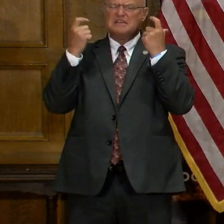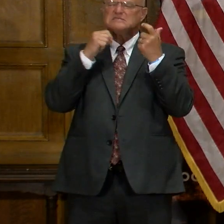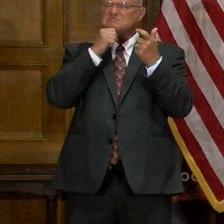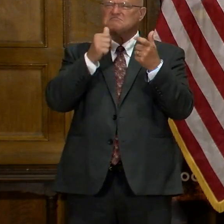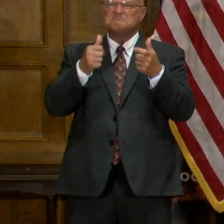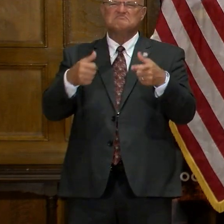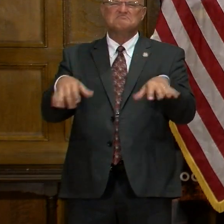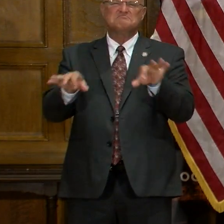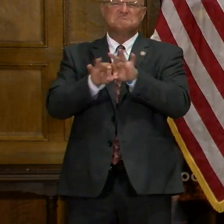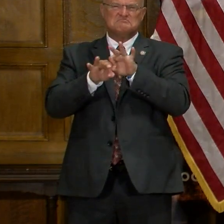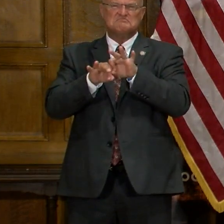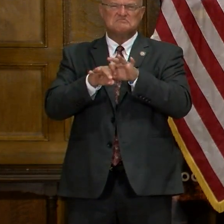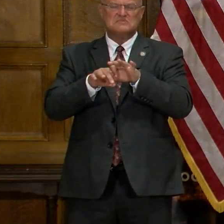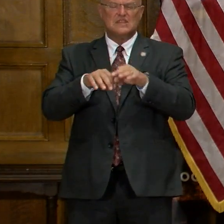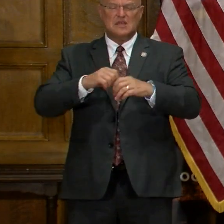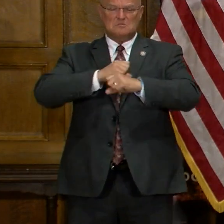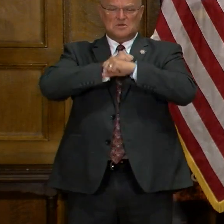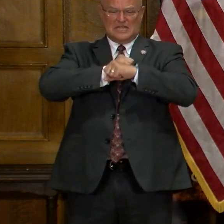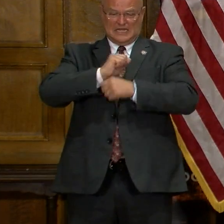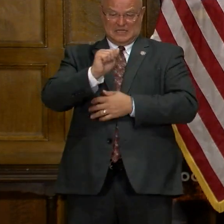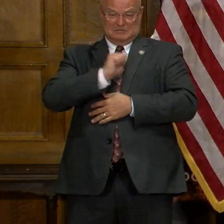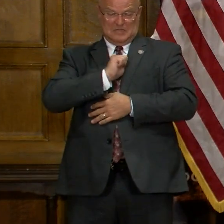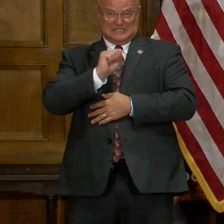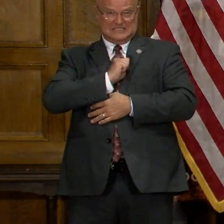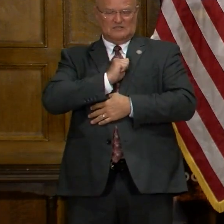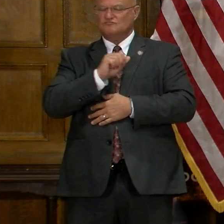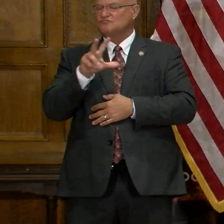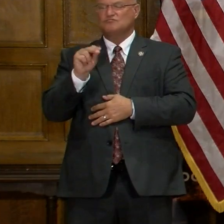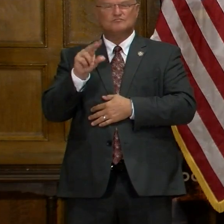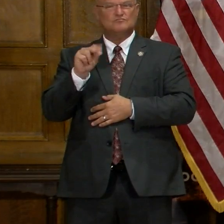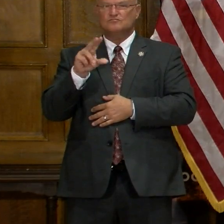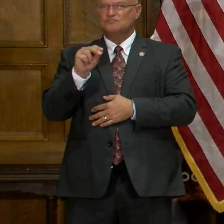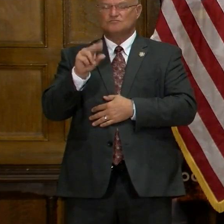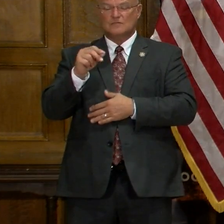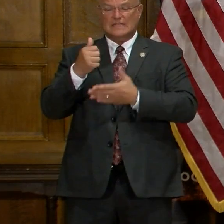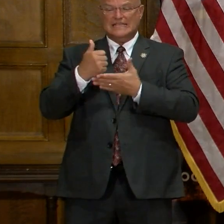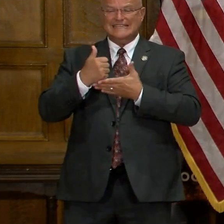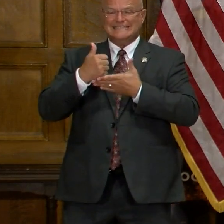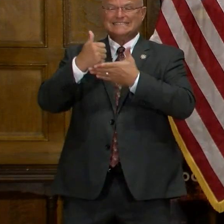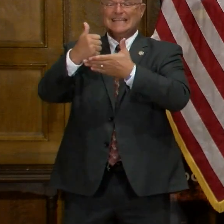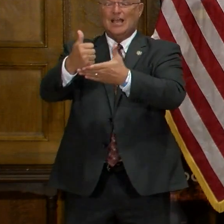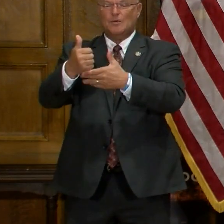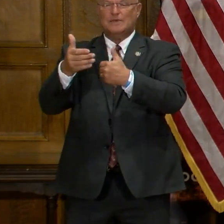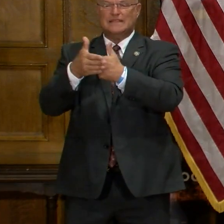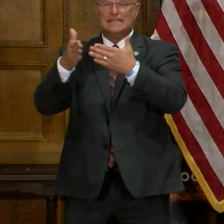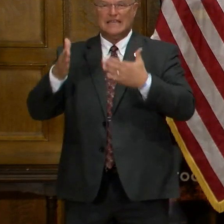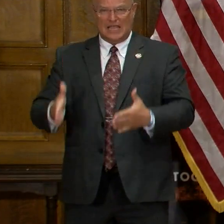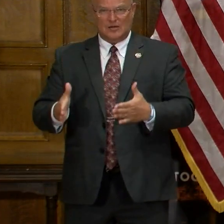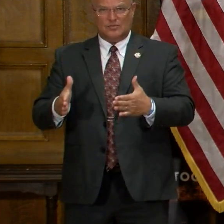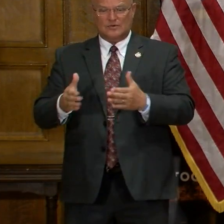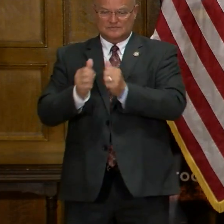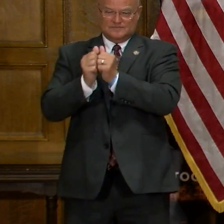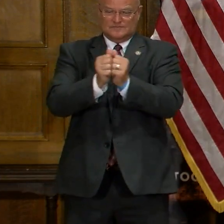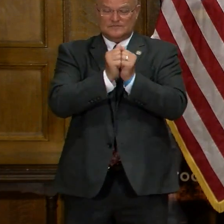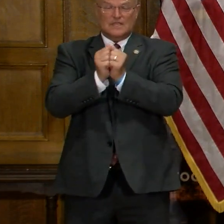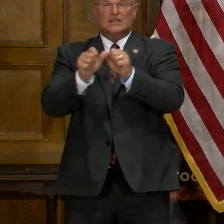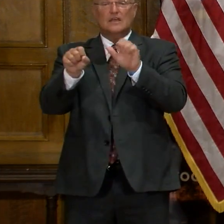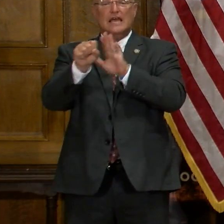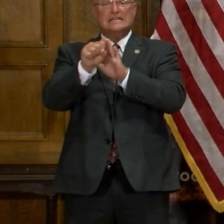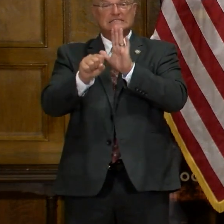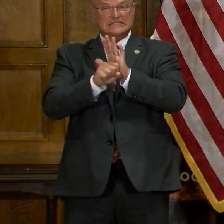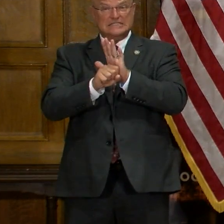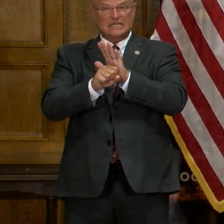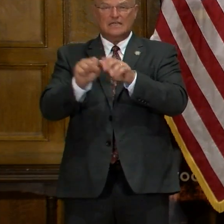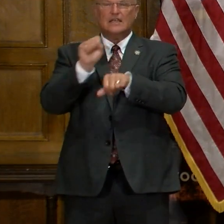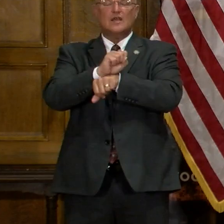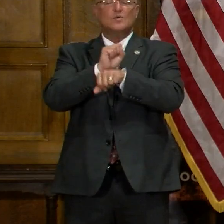is about protecting yourself, and it's really about helping your neighbor. It's about being together as a state, is